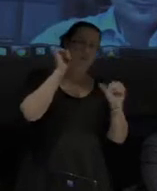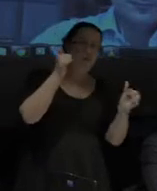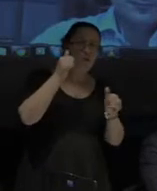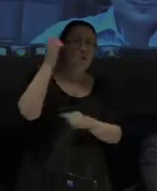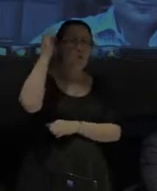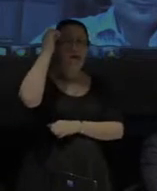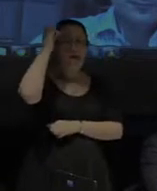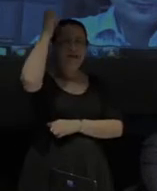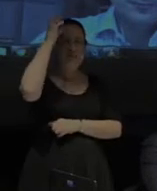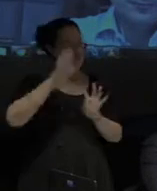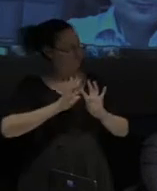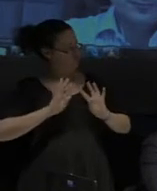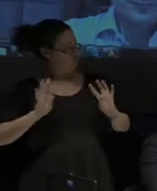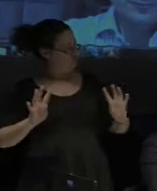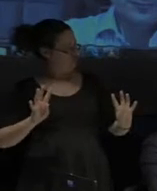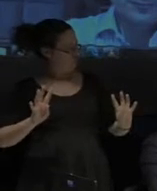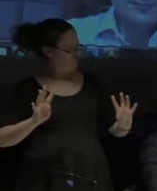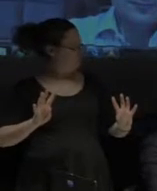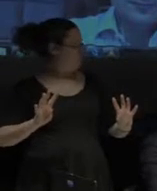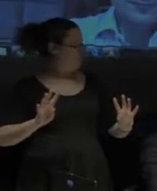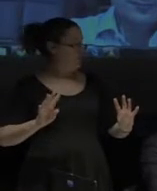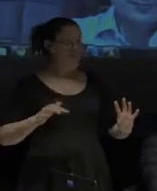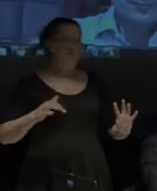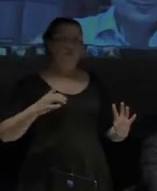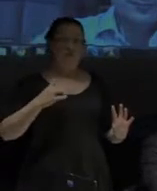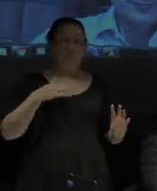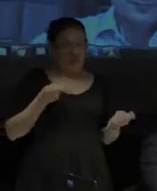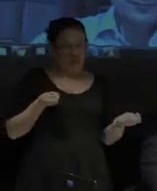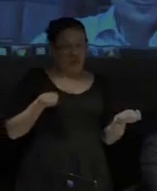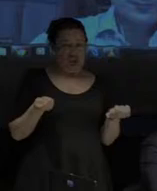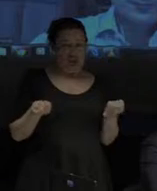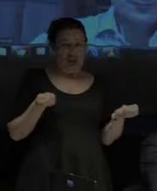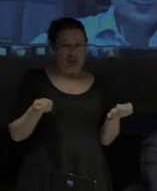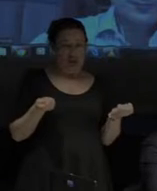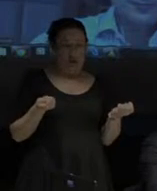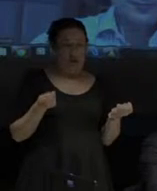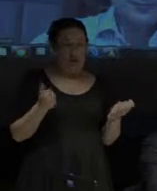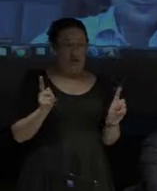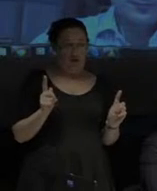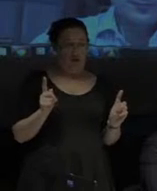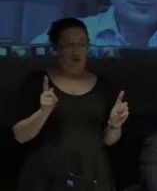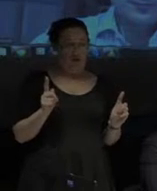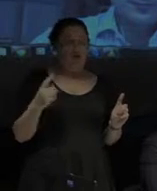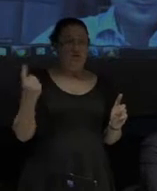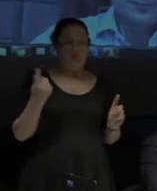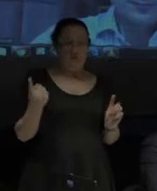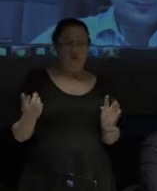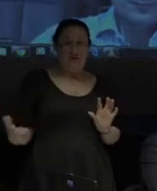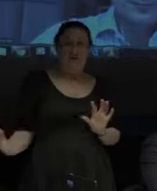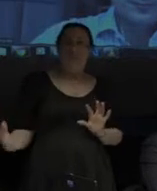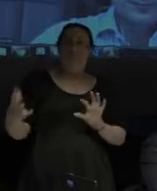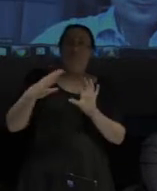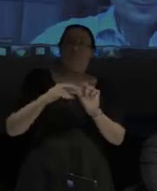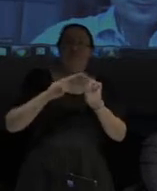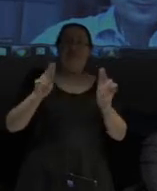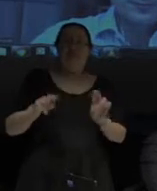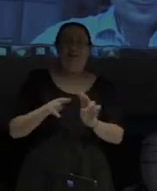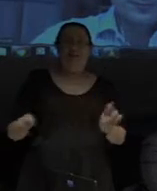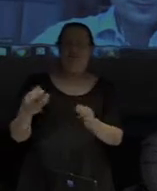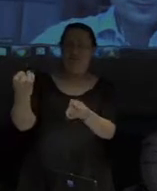with us. My living nightmare as a chair is actually being lived by the fact that we've got somebody joining by international